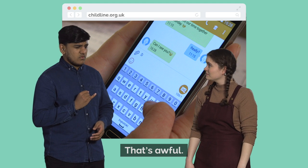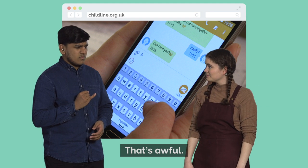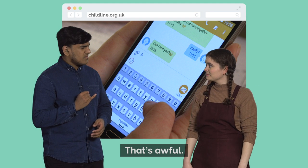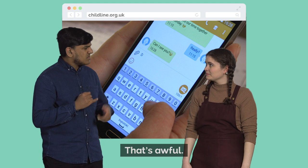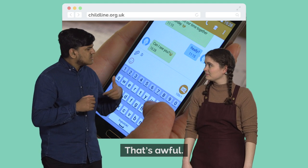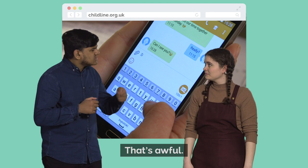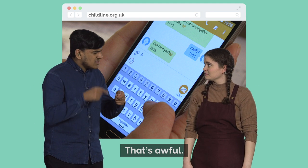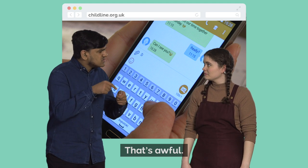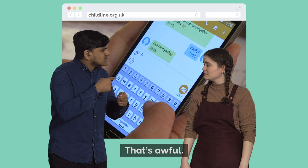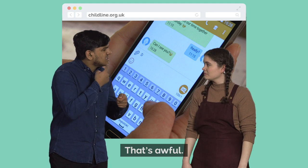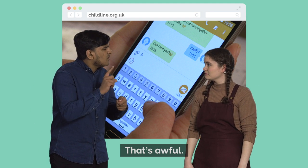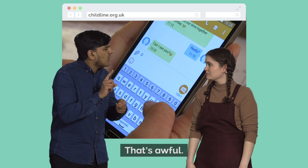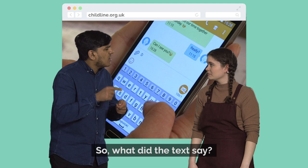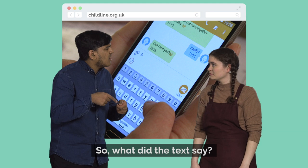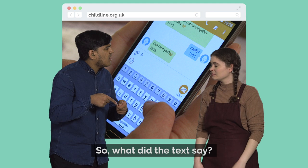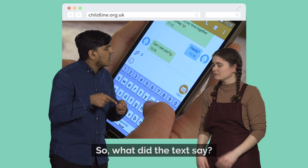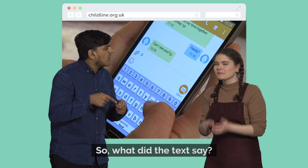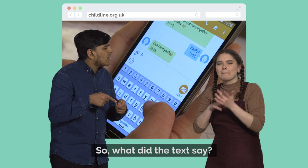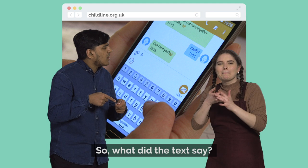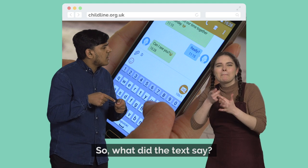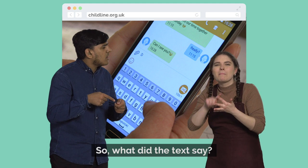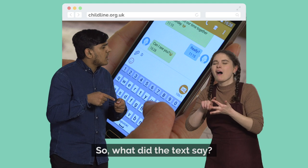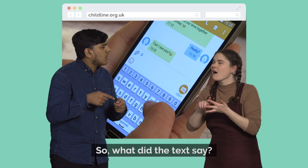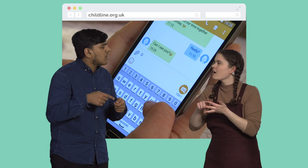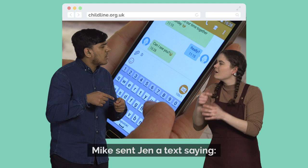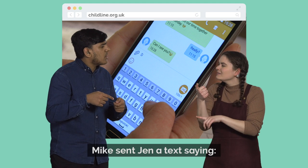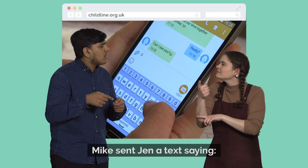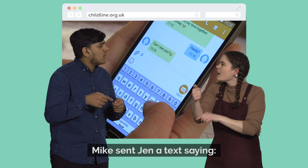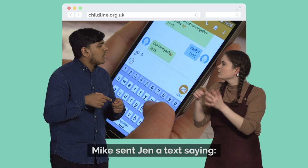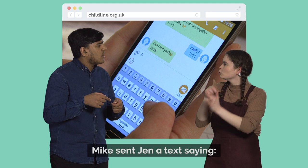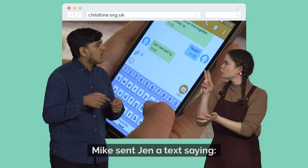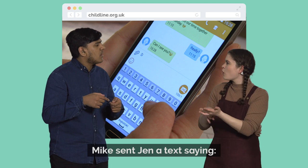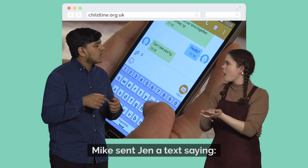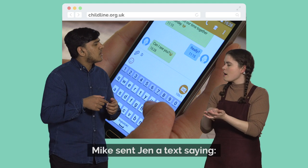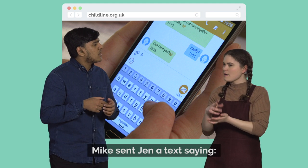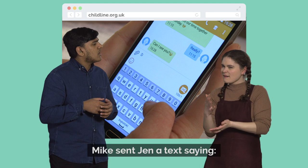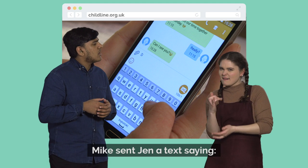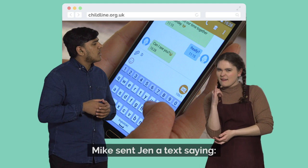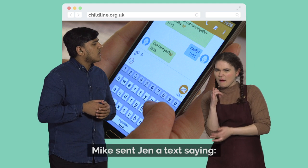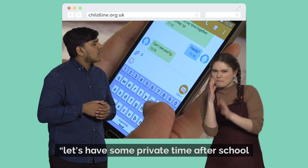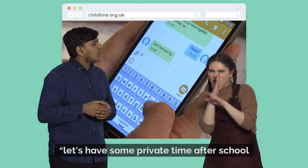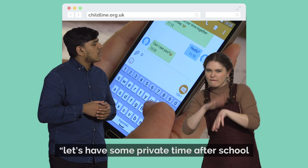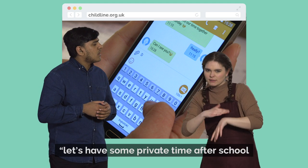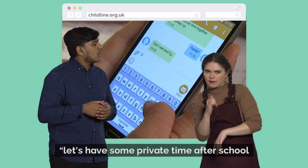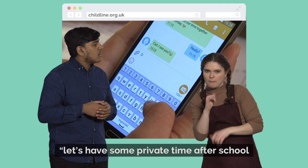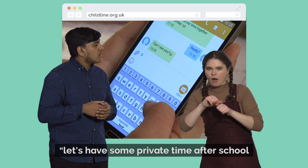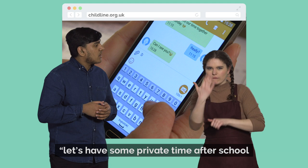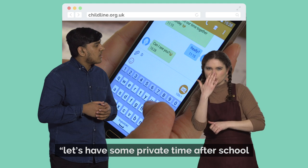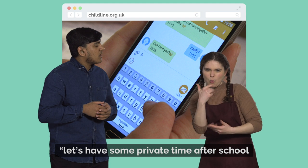That's awful. So what do the text say? Mike sent Jen a text saying, let's have some private time after school.